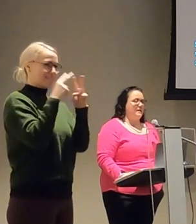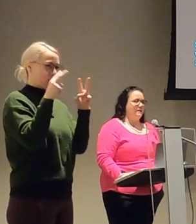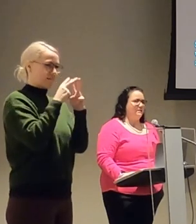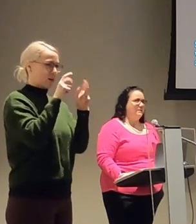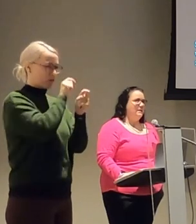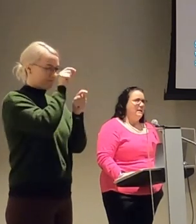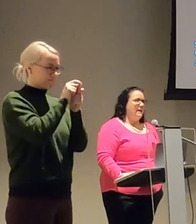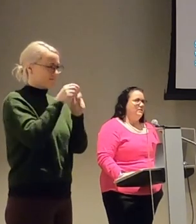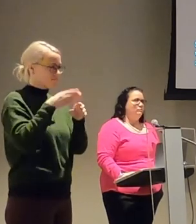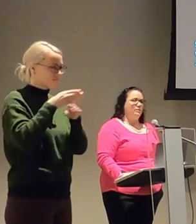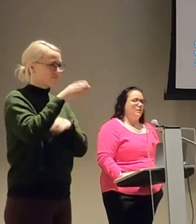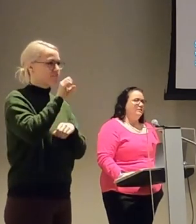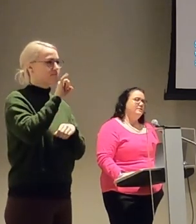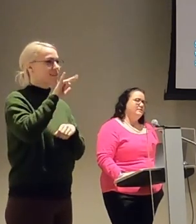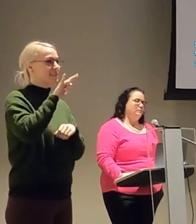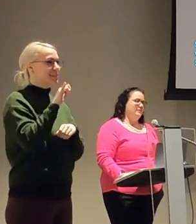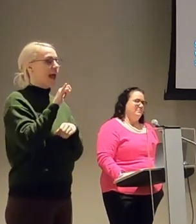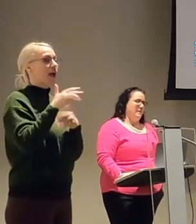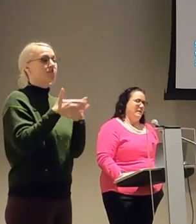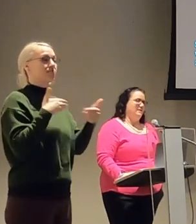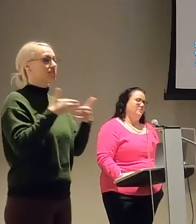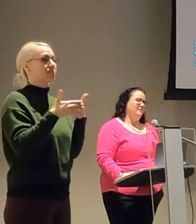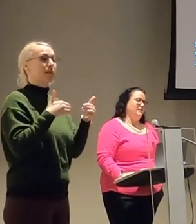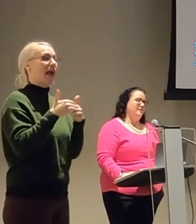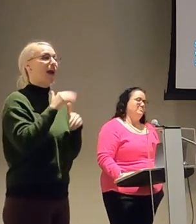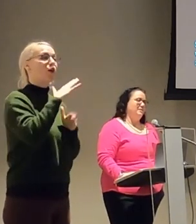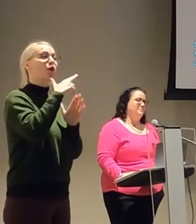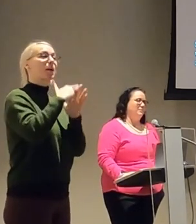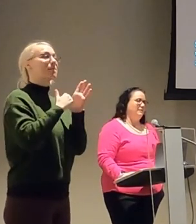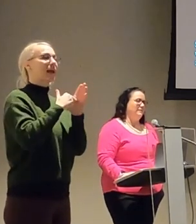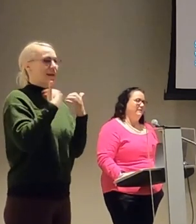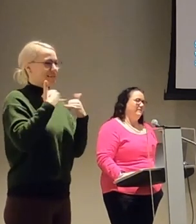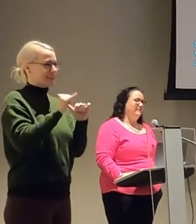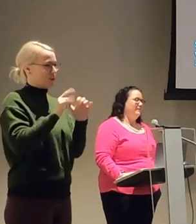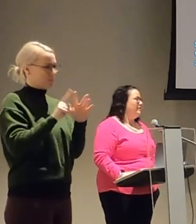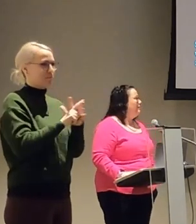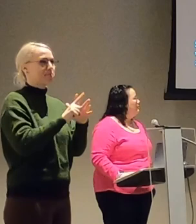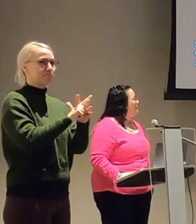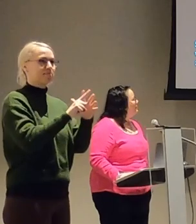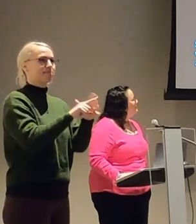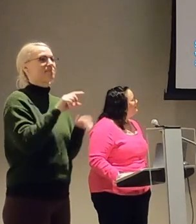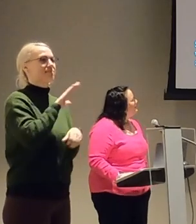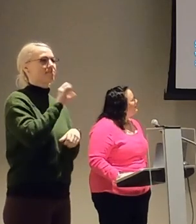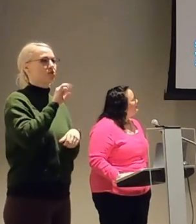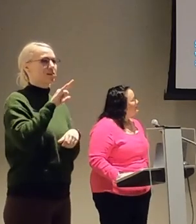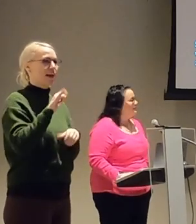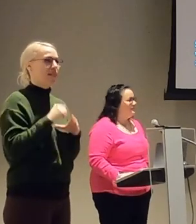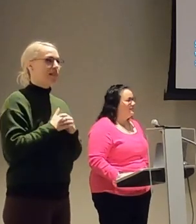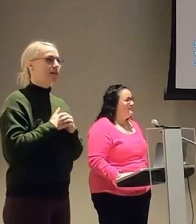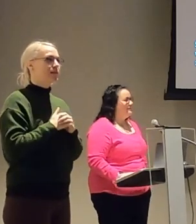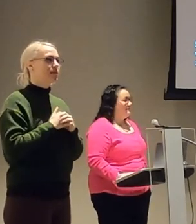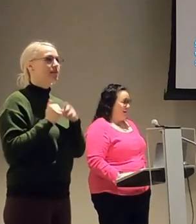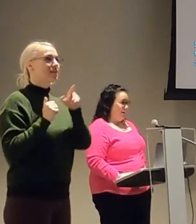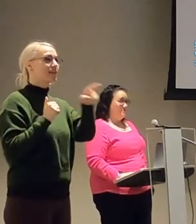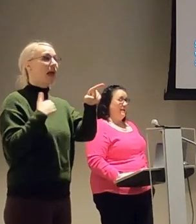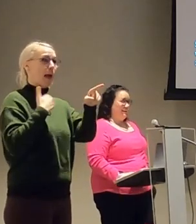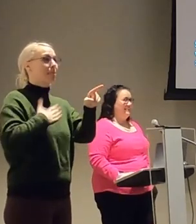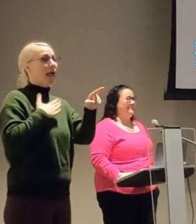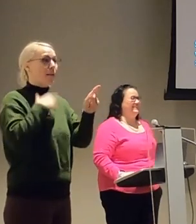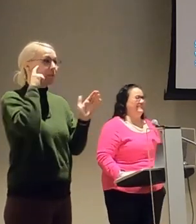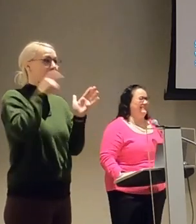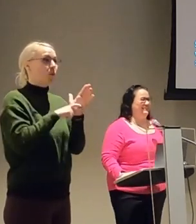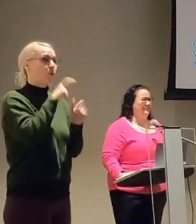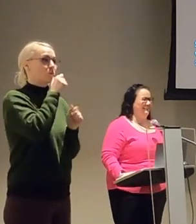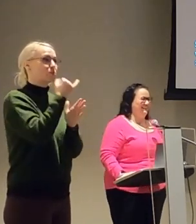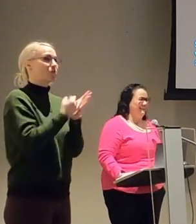particular style. And regardless of what they paint, you can kind of pinpoint their artwork. I'm just glad I pinpointed. Yeah, you got